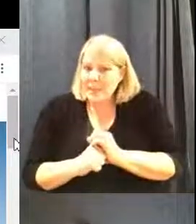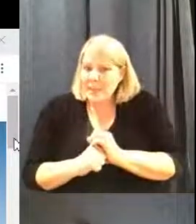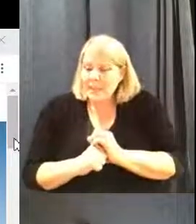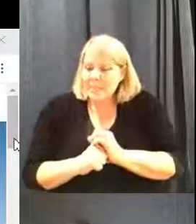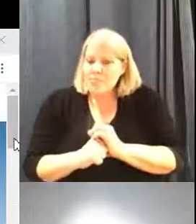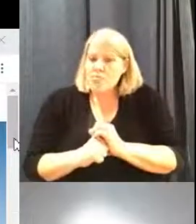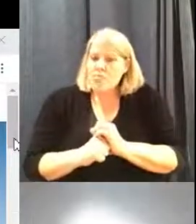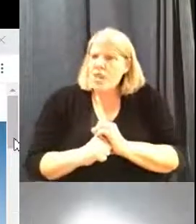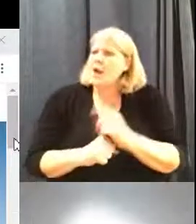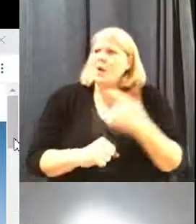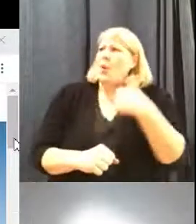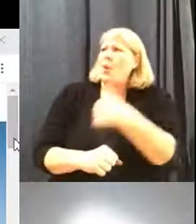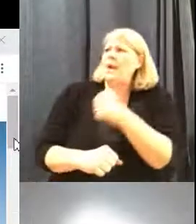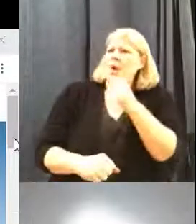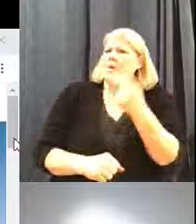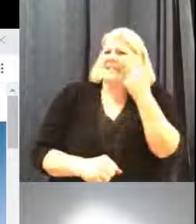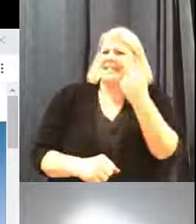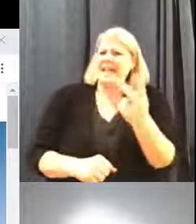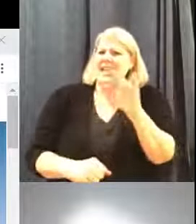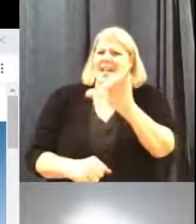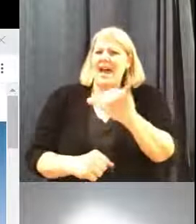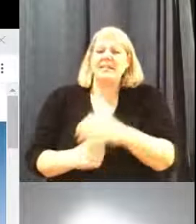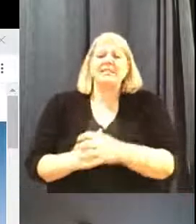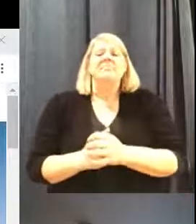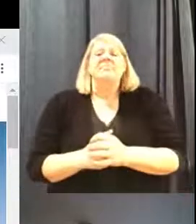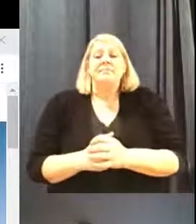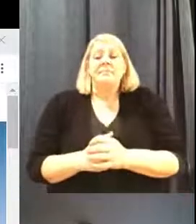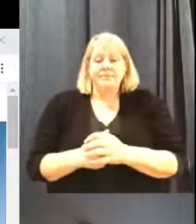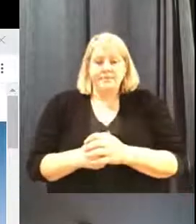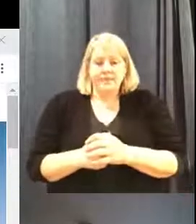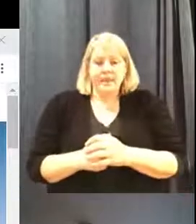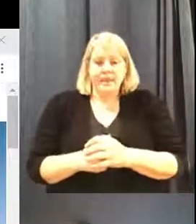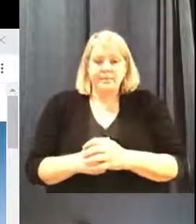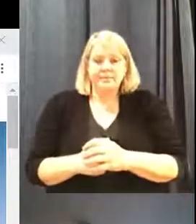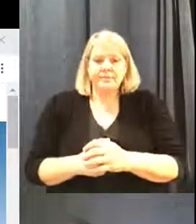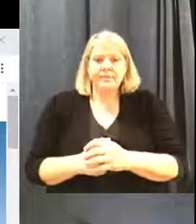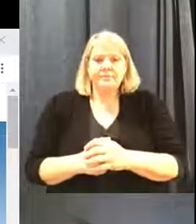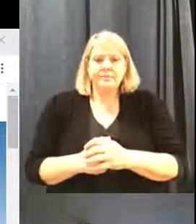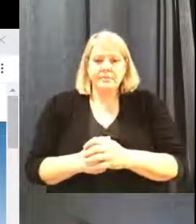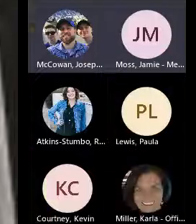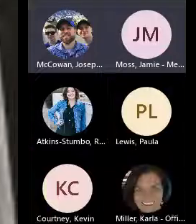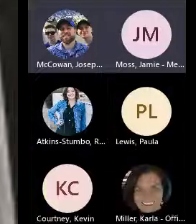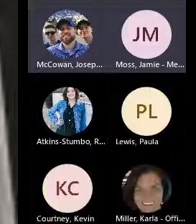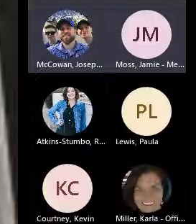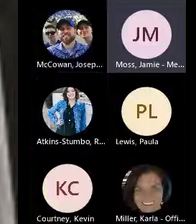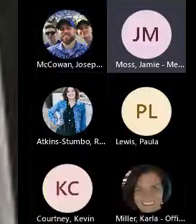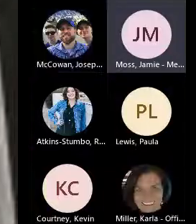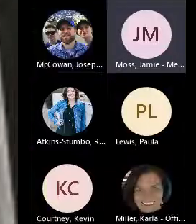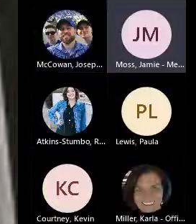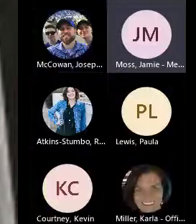No, we don't see that yet. It still shows the courses. Okay.